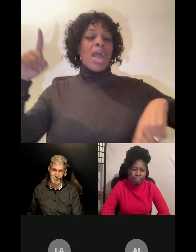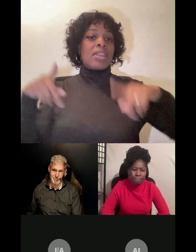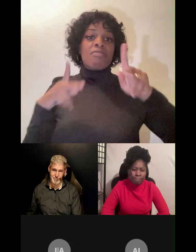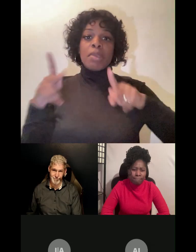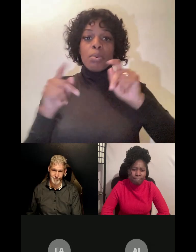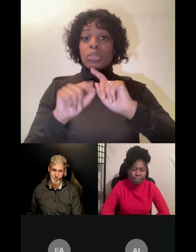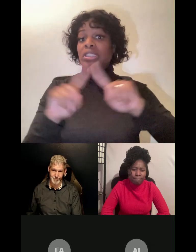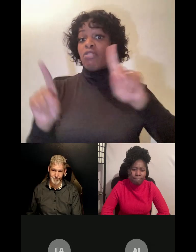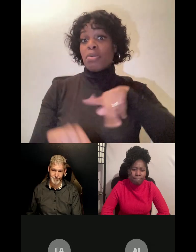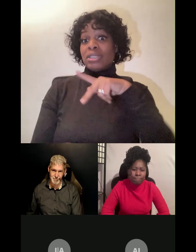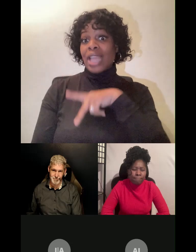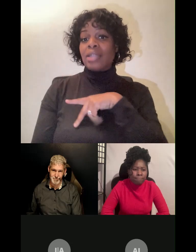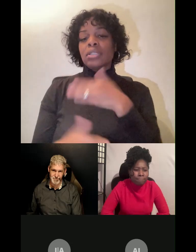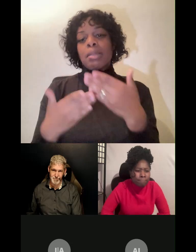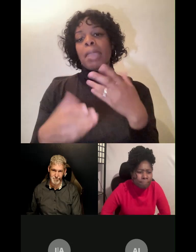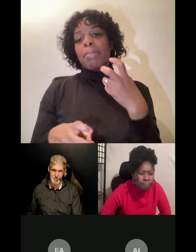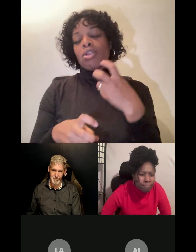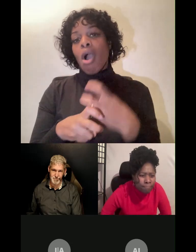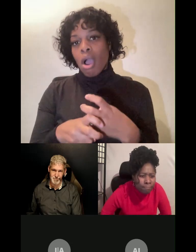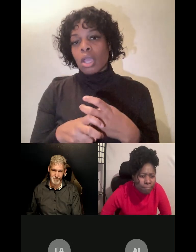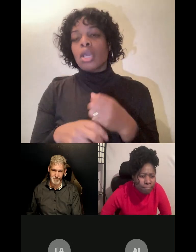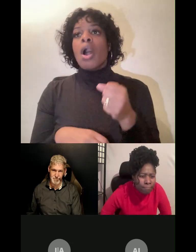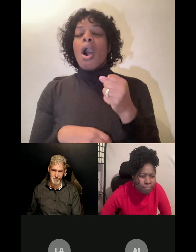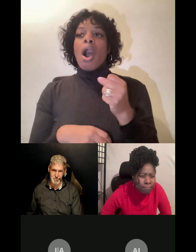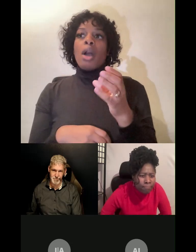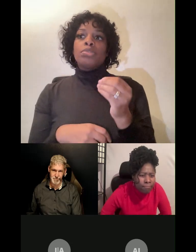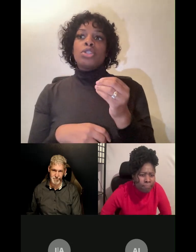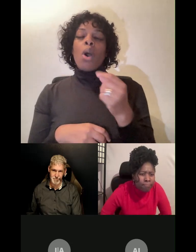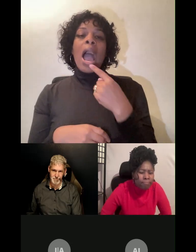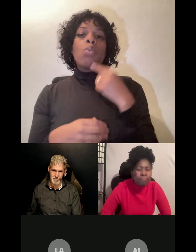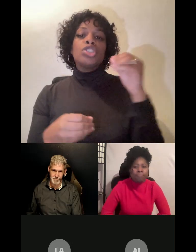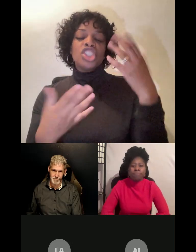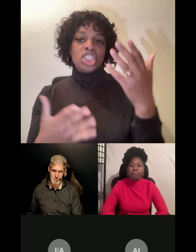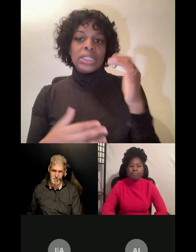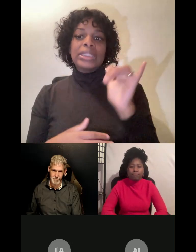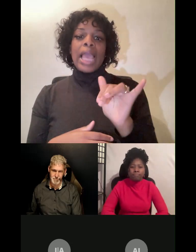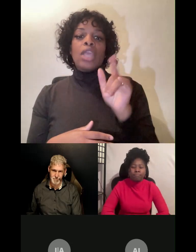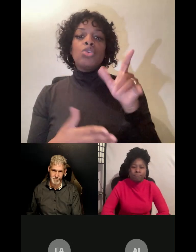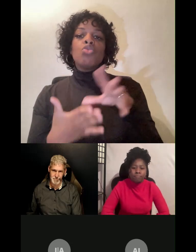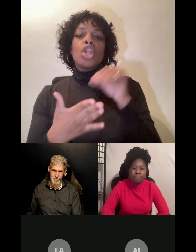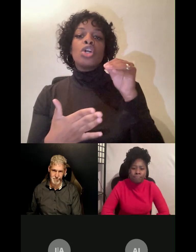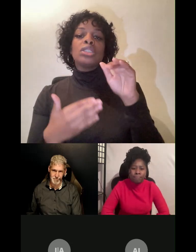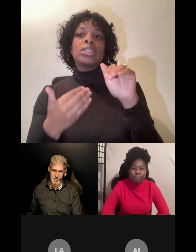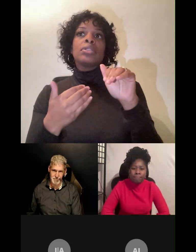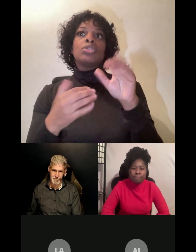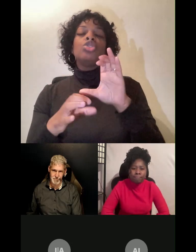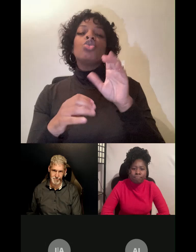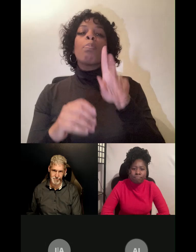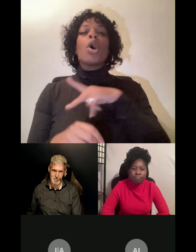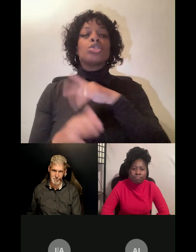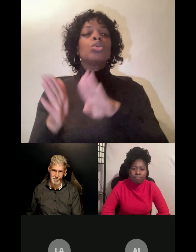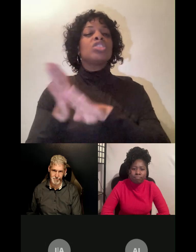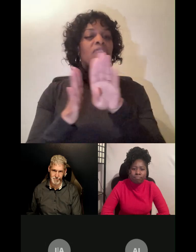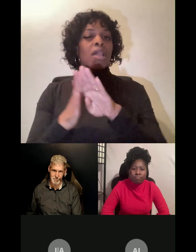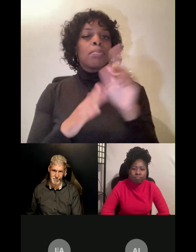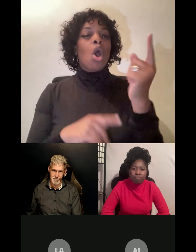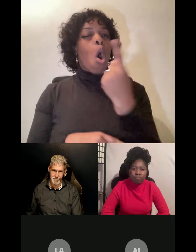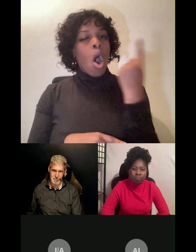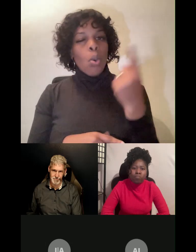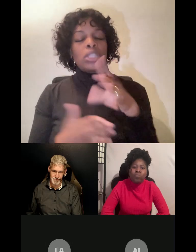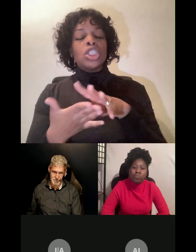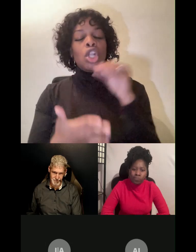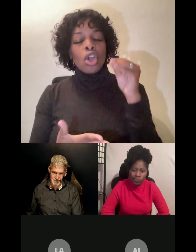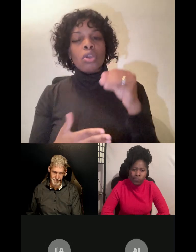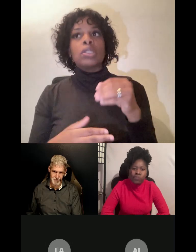a variety of people with different personality, it may be hard. So I would suggest that you learn to do personal